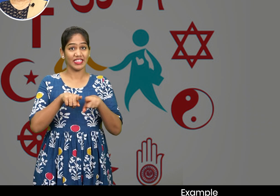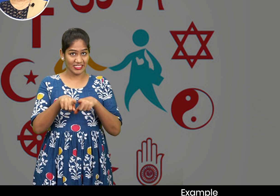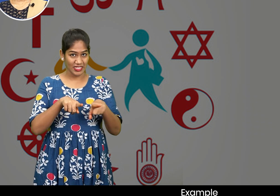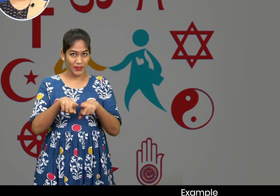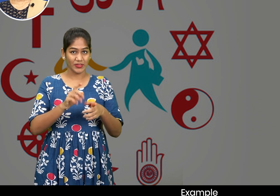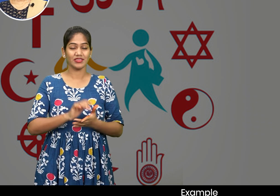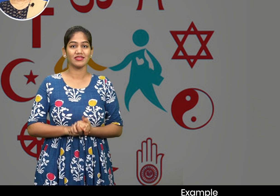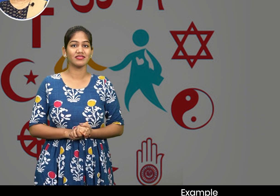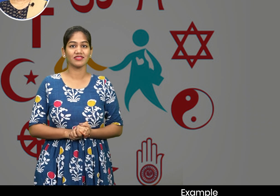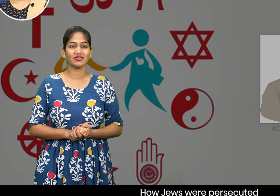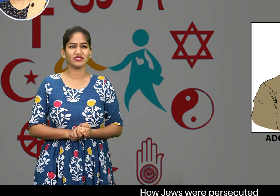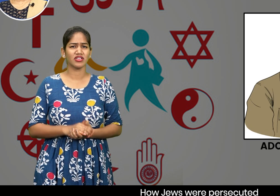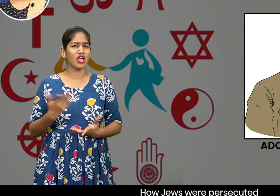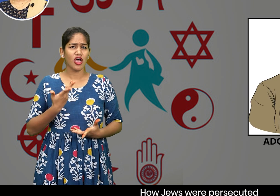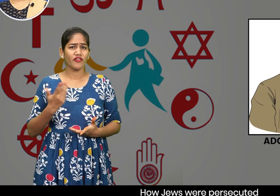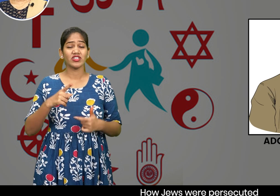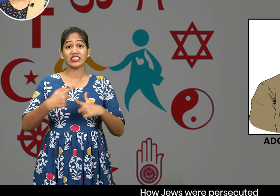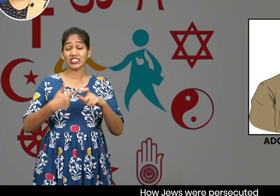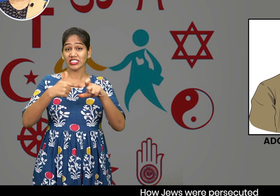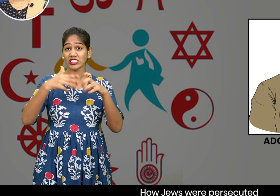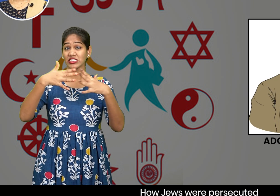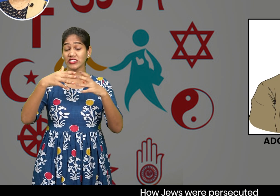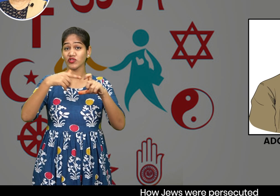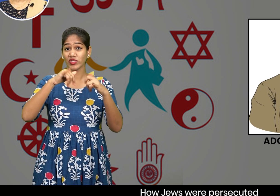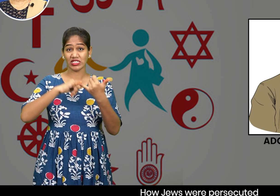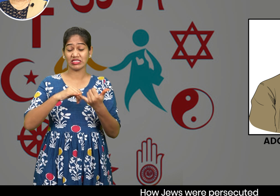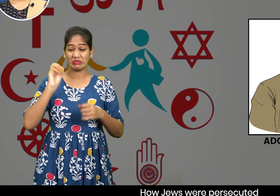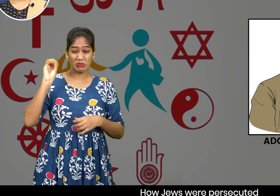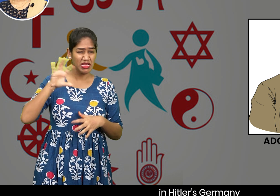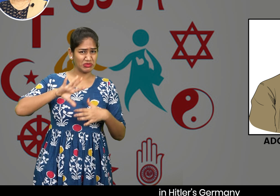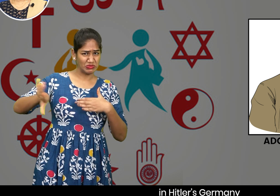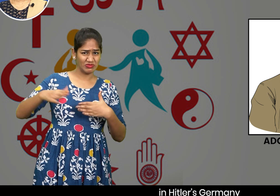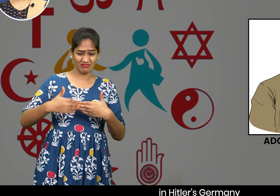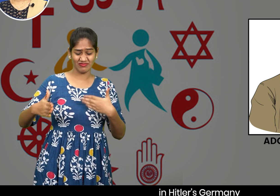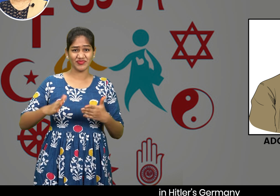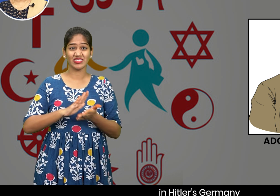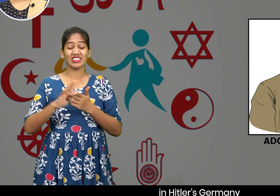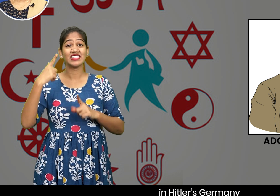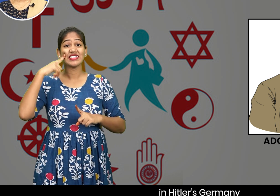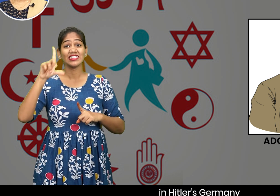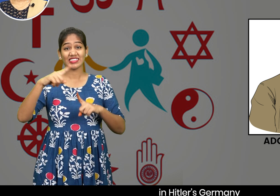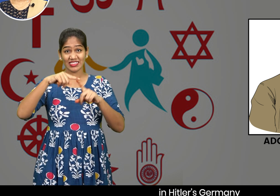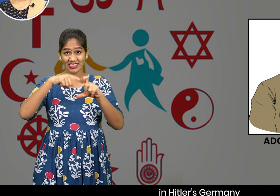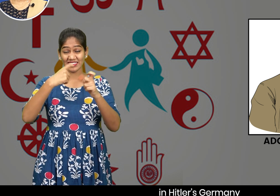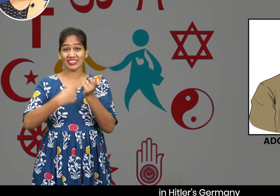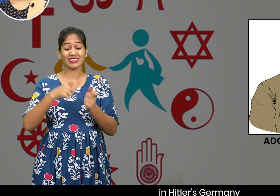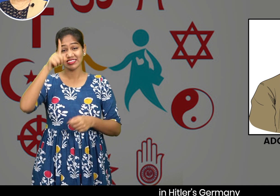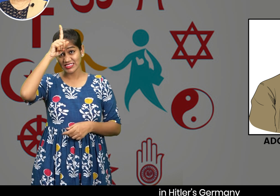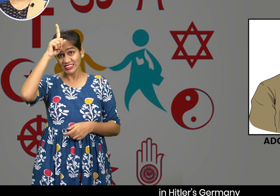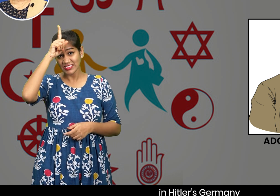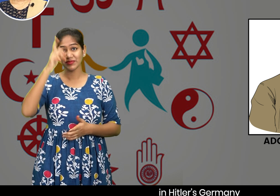Example: how Jews were persecuted in Hitler's Germany